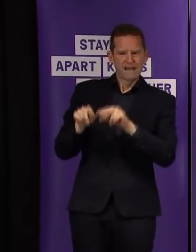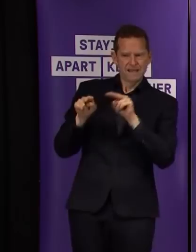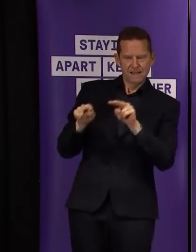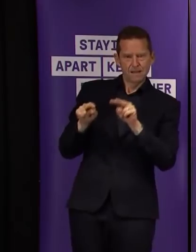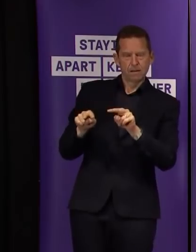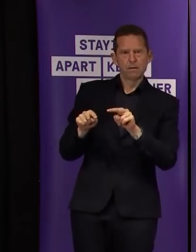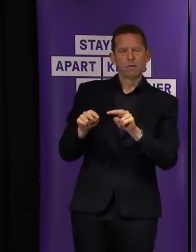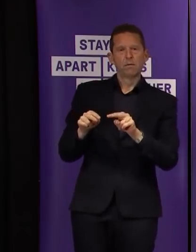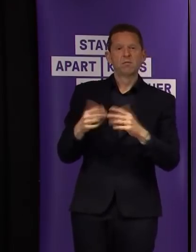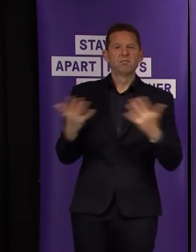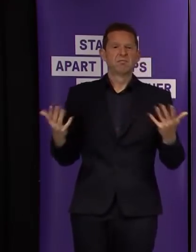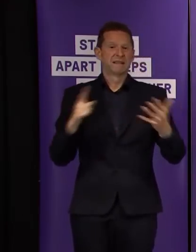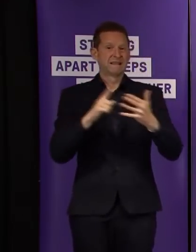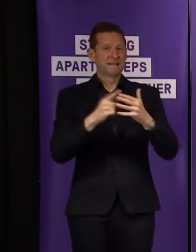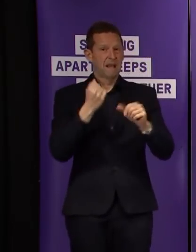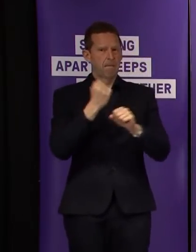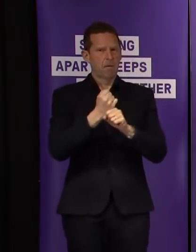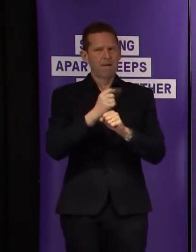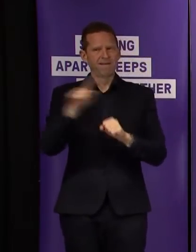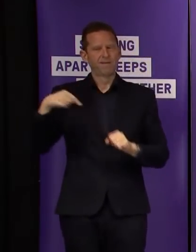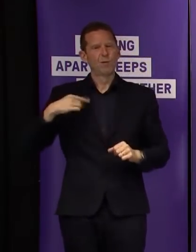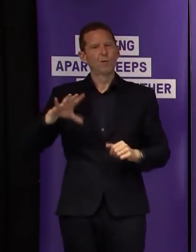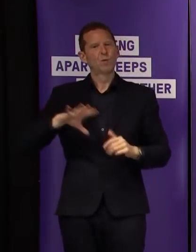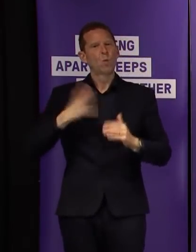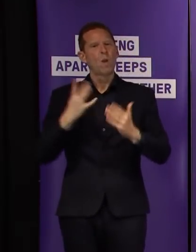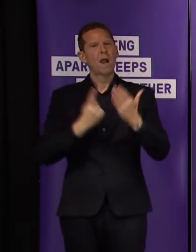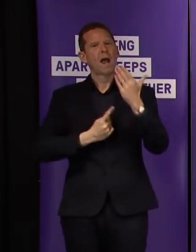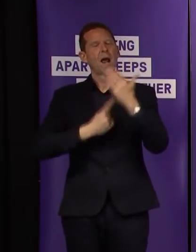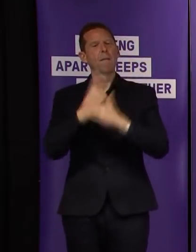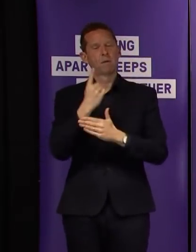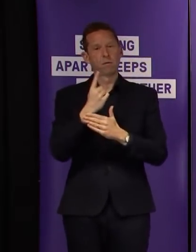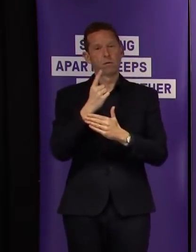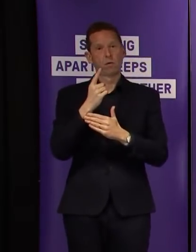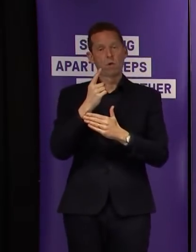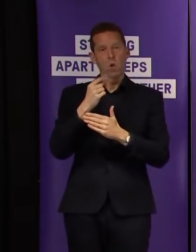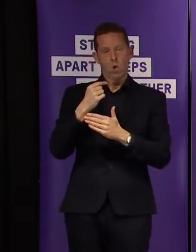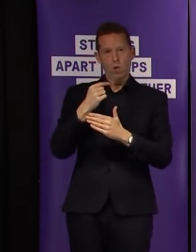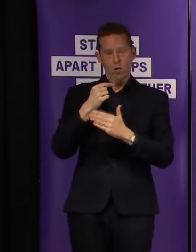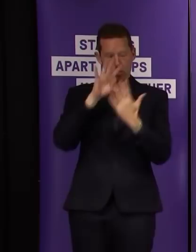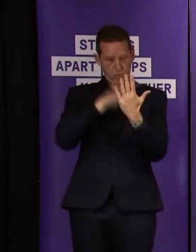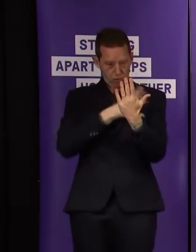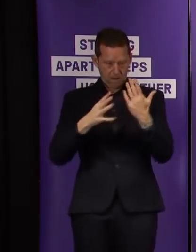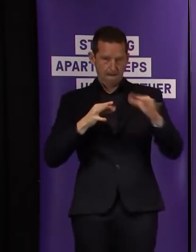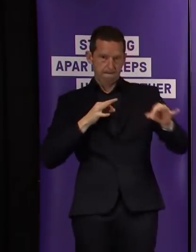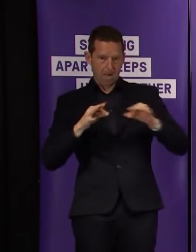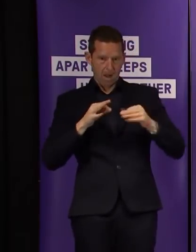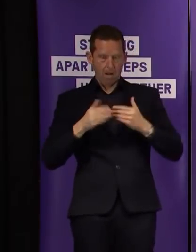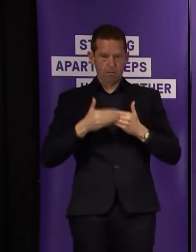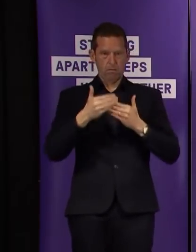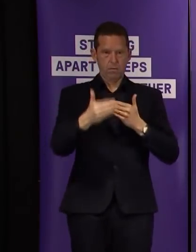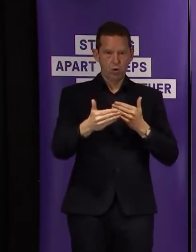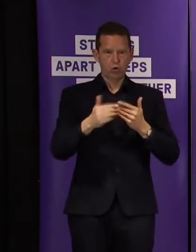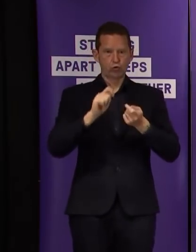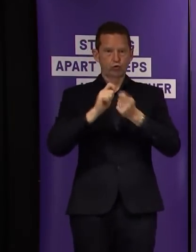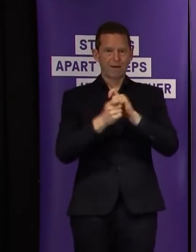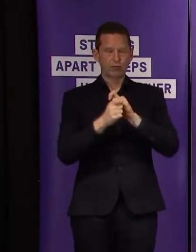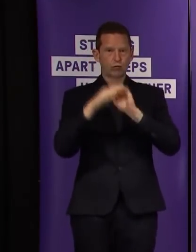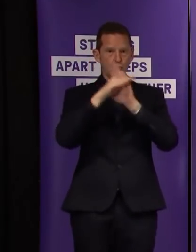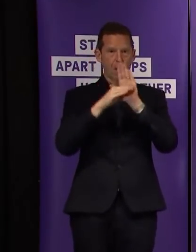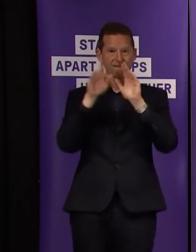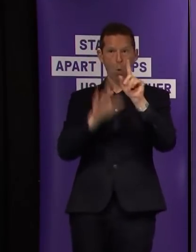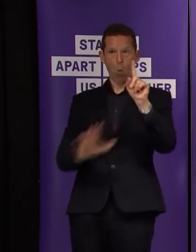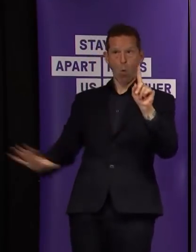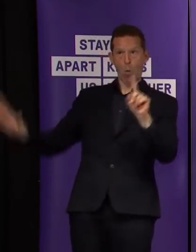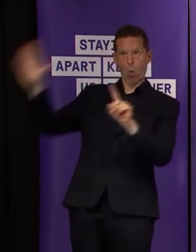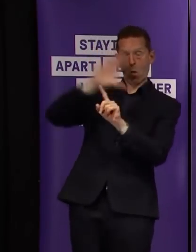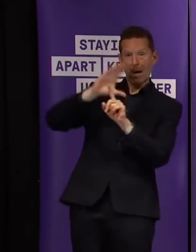for instance, we wouldn't want a situation where if the preconditions for moving to another set of rules for all of regional Victoria